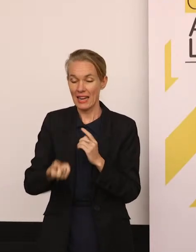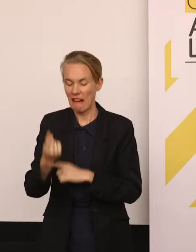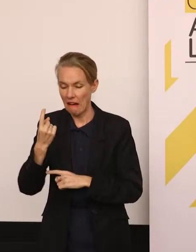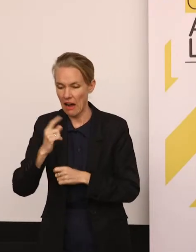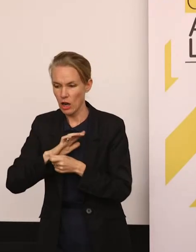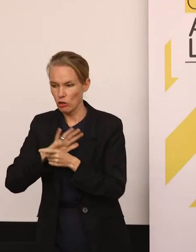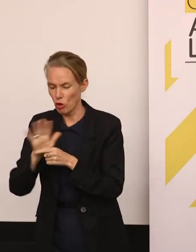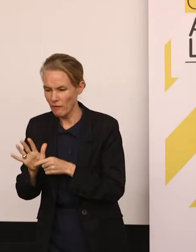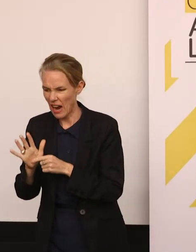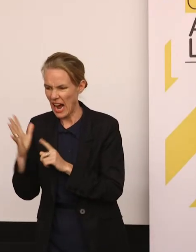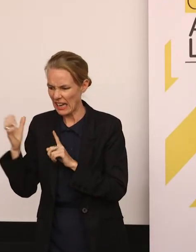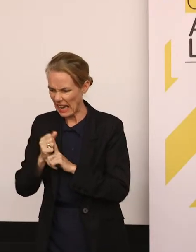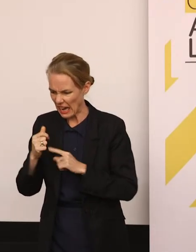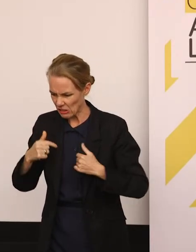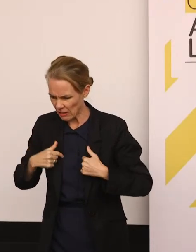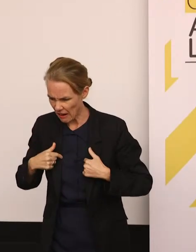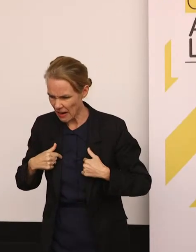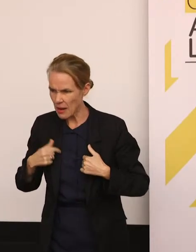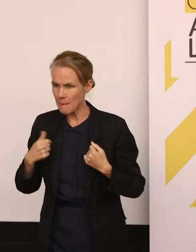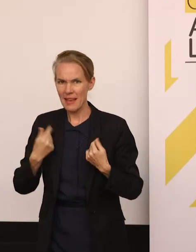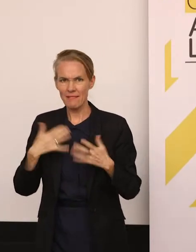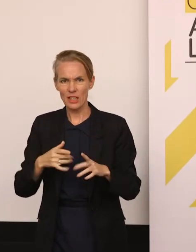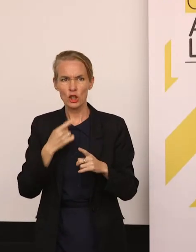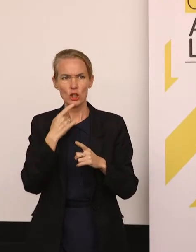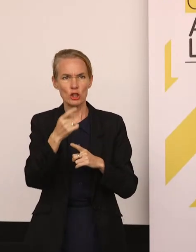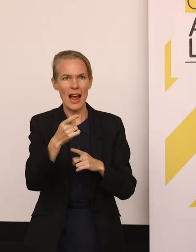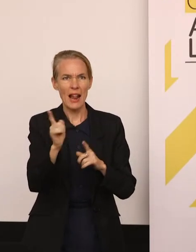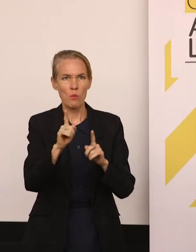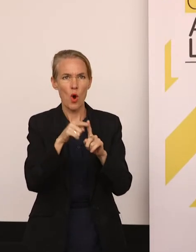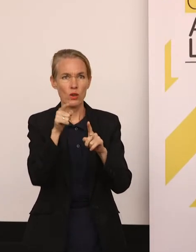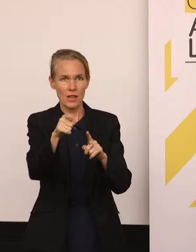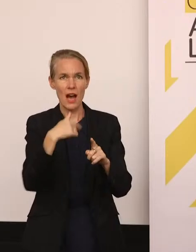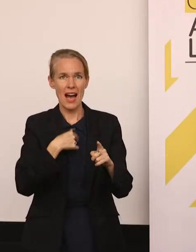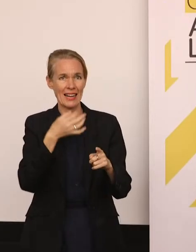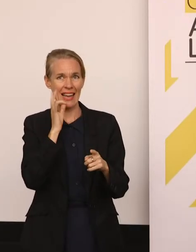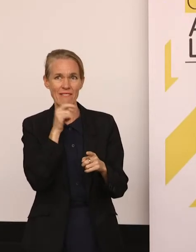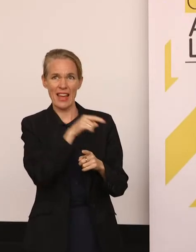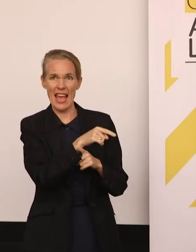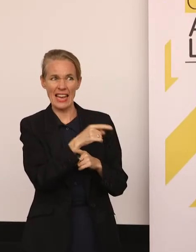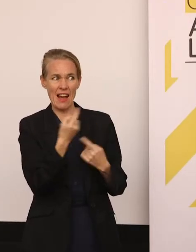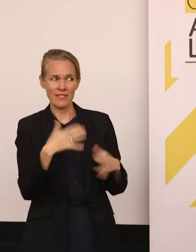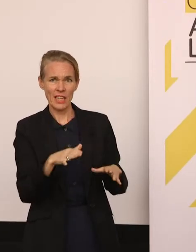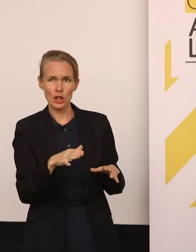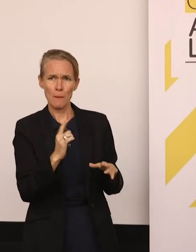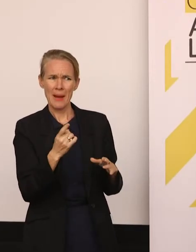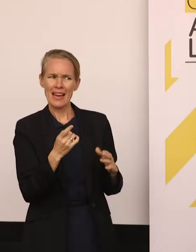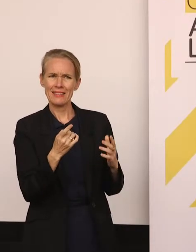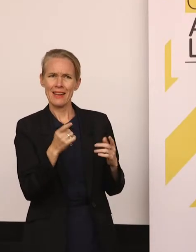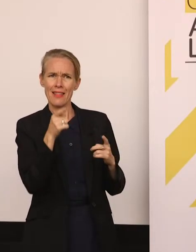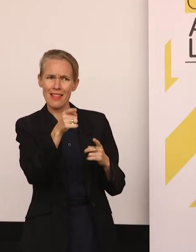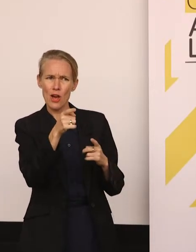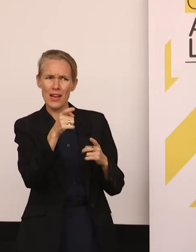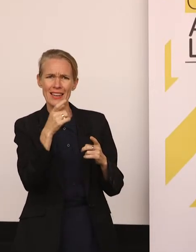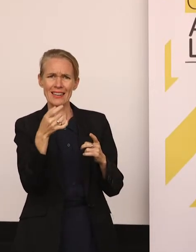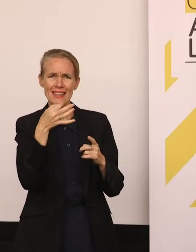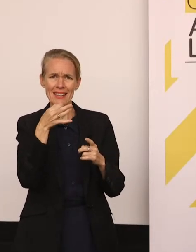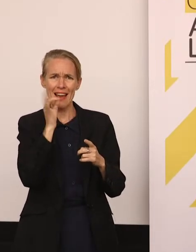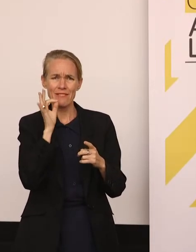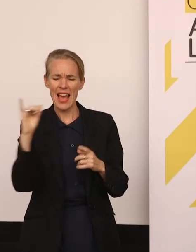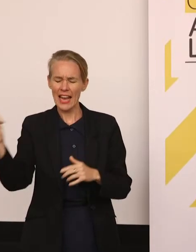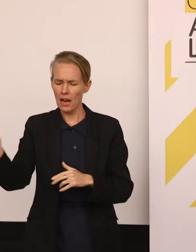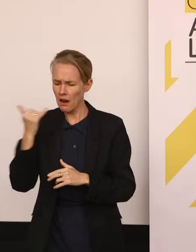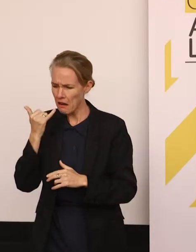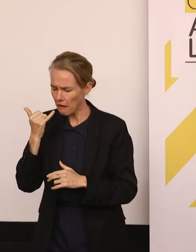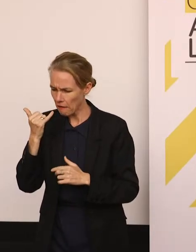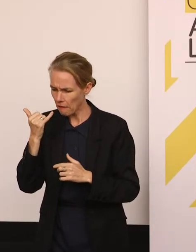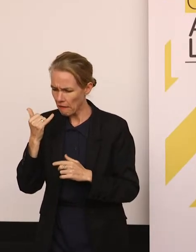How do they get in contact with you if there's no central register at that cafe? So what happens is the public health unit does